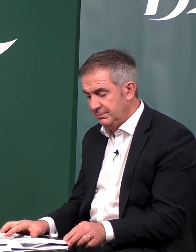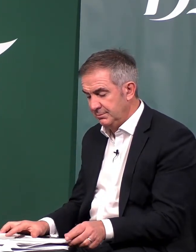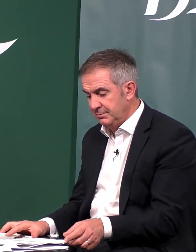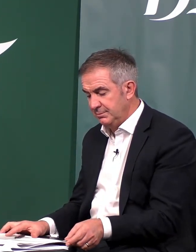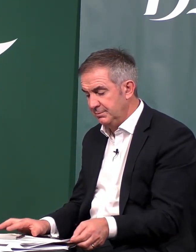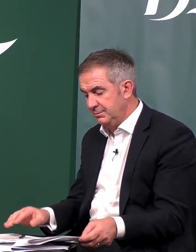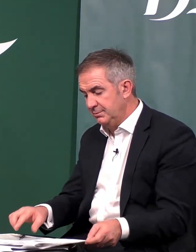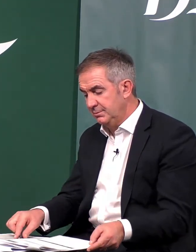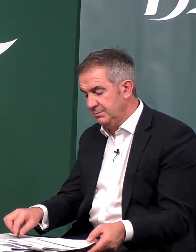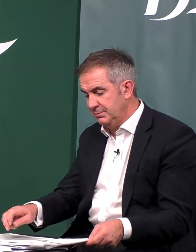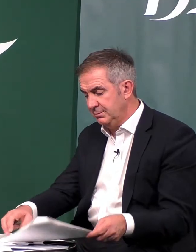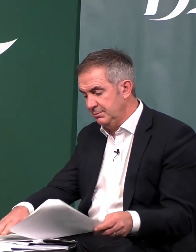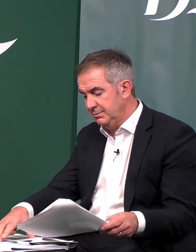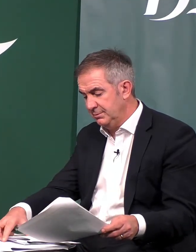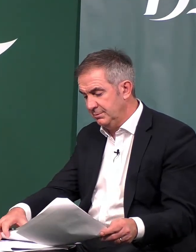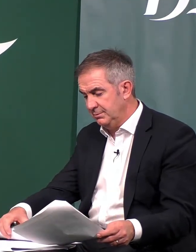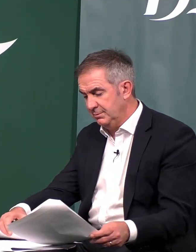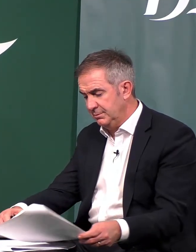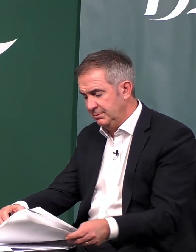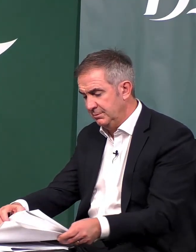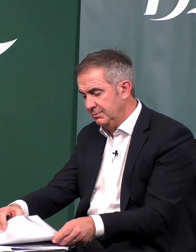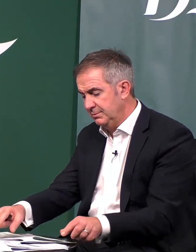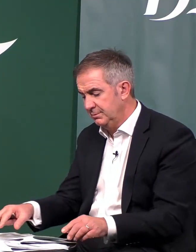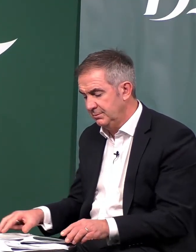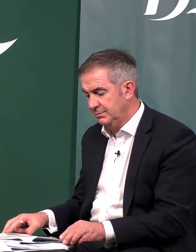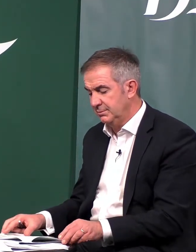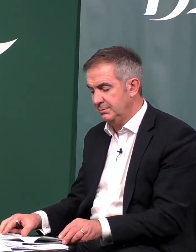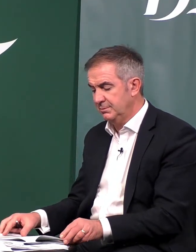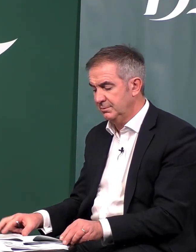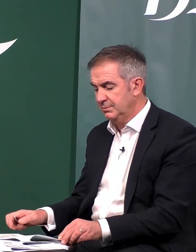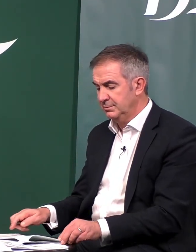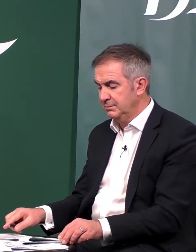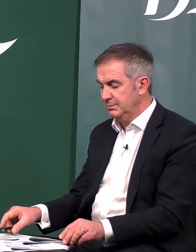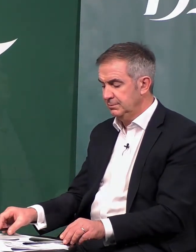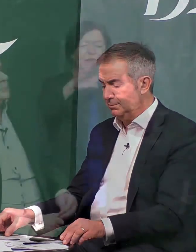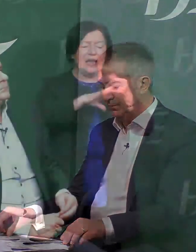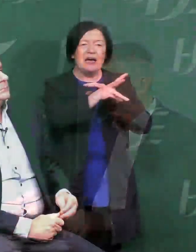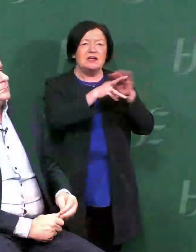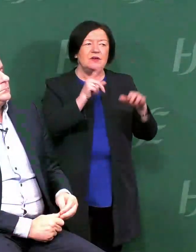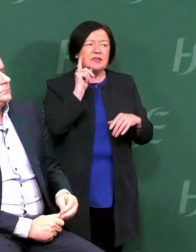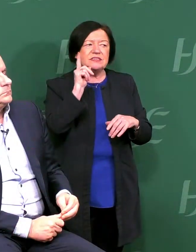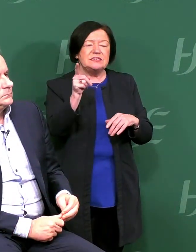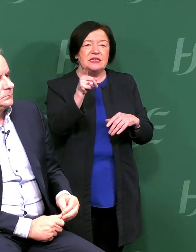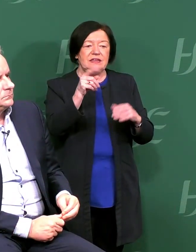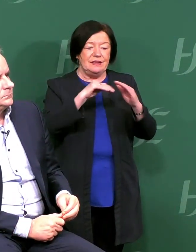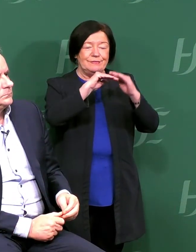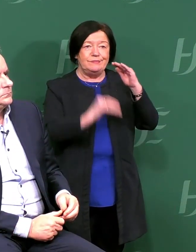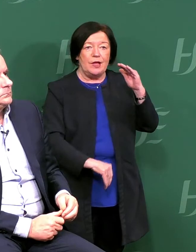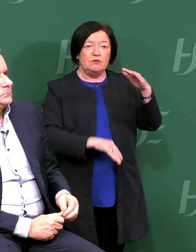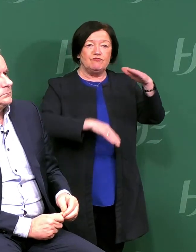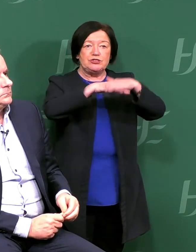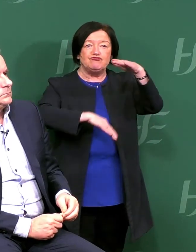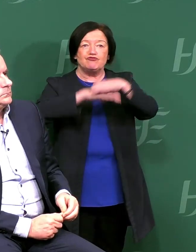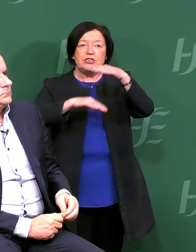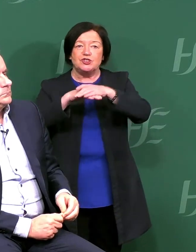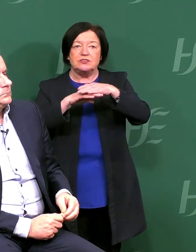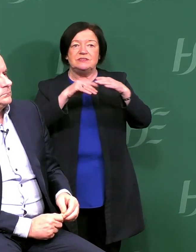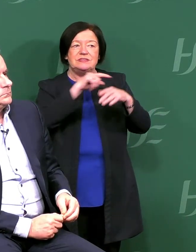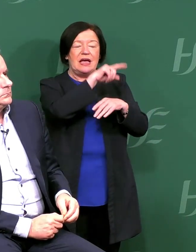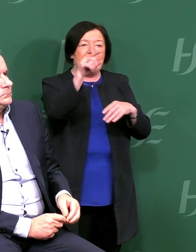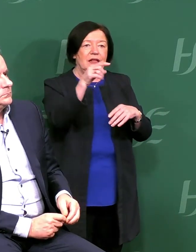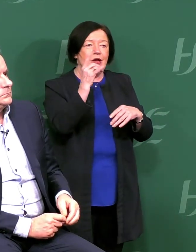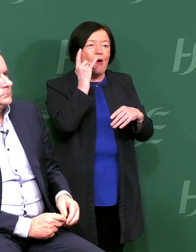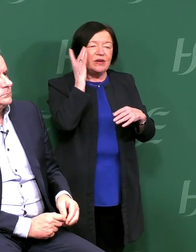Paul Quinn, Virgin Media News. Paul, can I just ask you in relation to COVID? Obviously, last week we saw an easing of restrictions in hospitality and